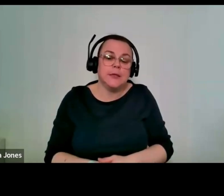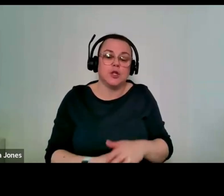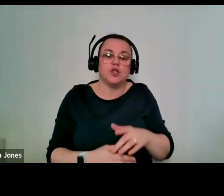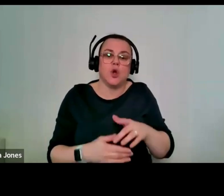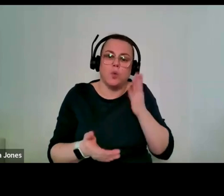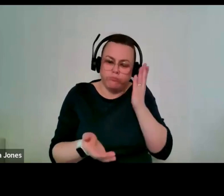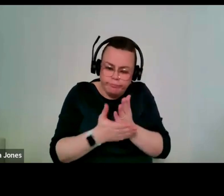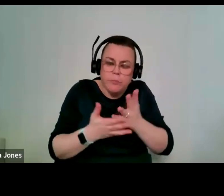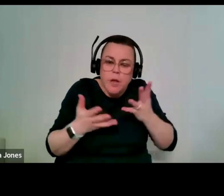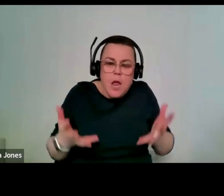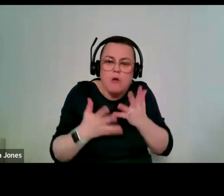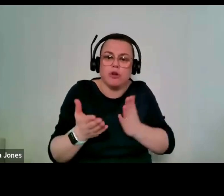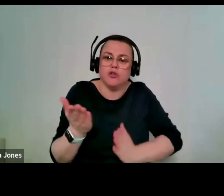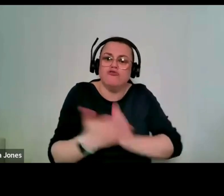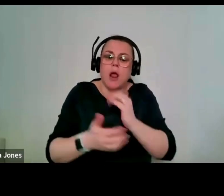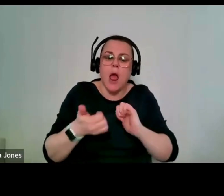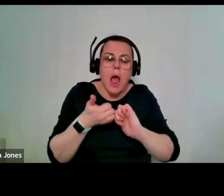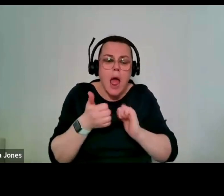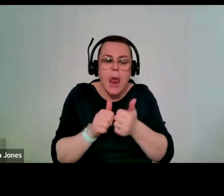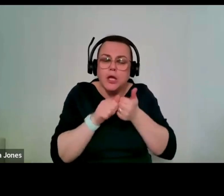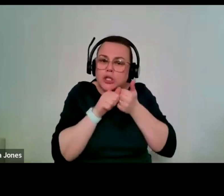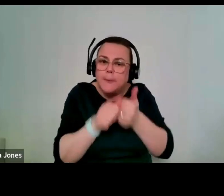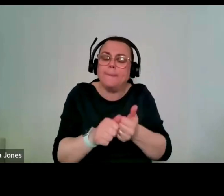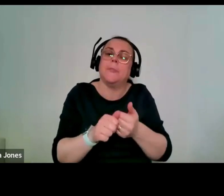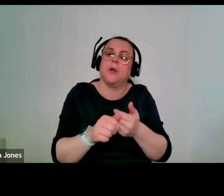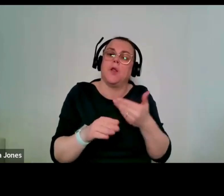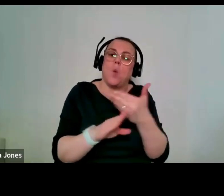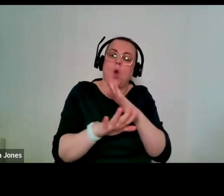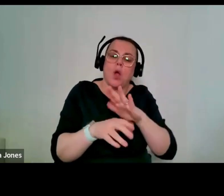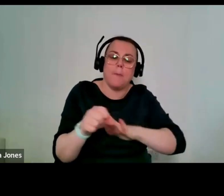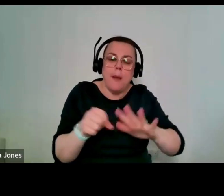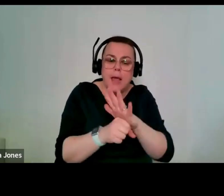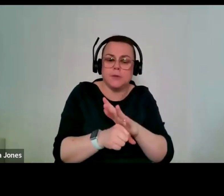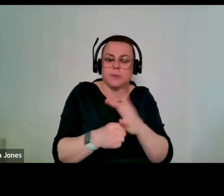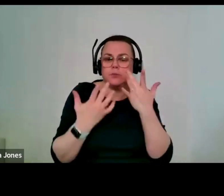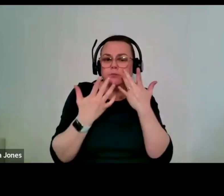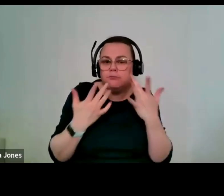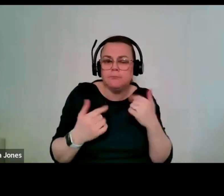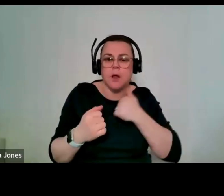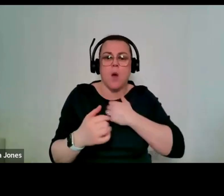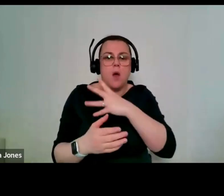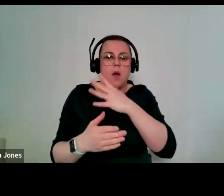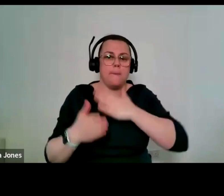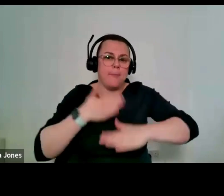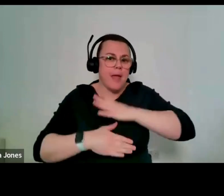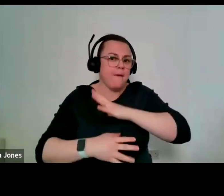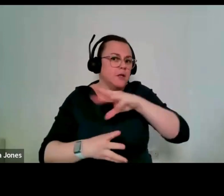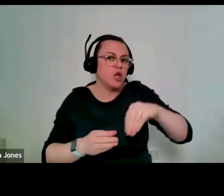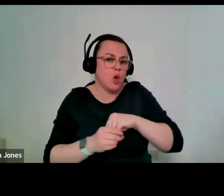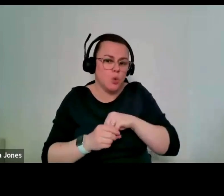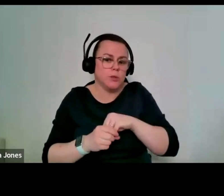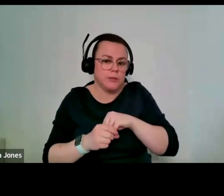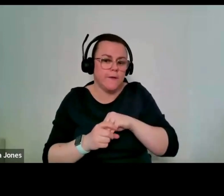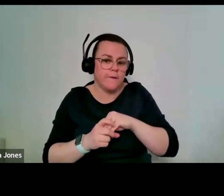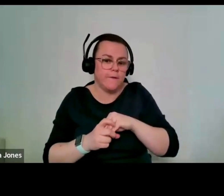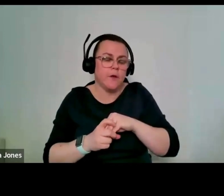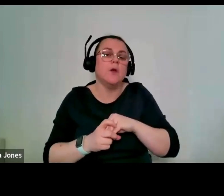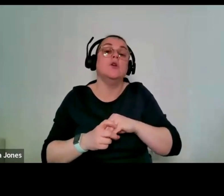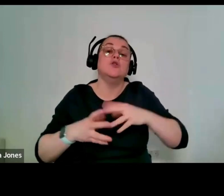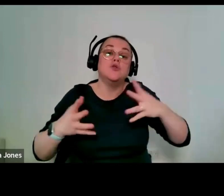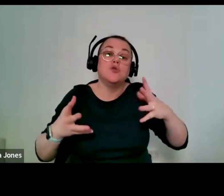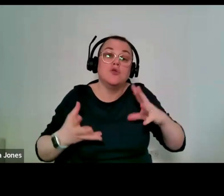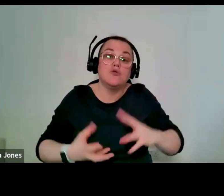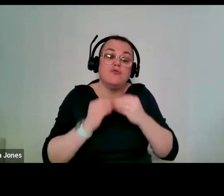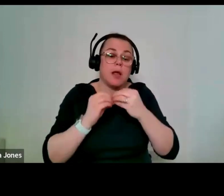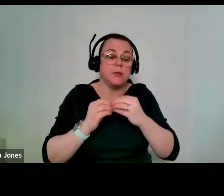foster real allyship in the workplace by demonstrating our inclusive behaviours to create that